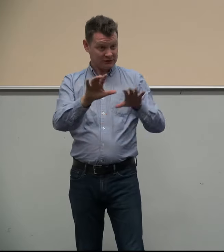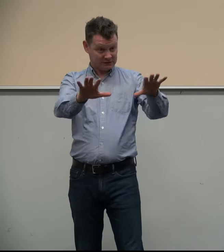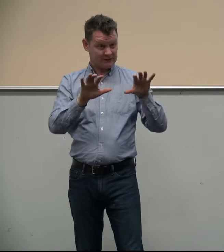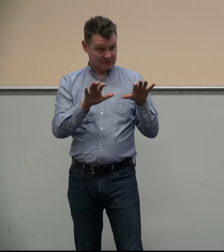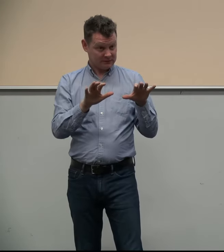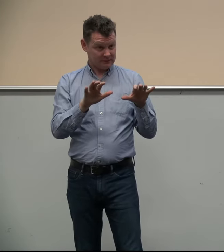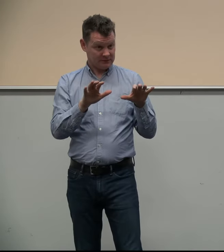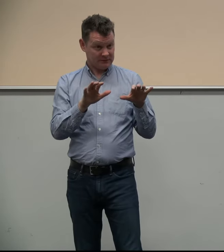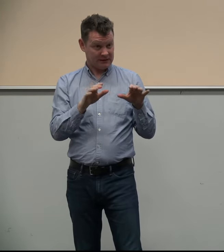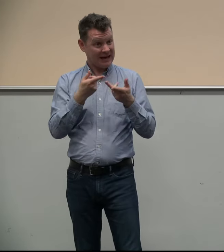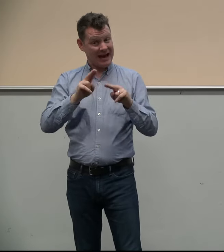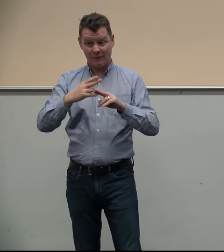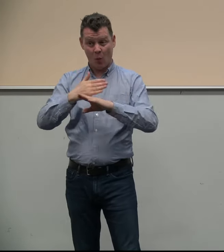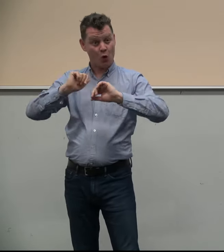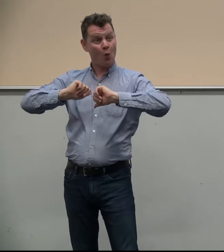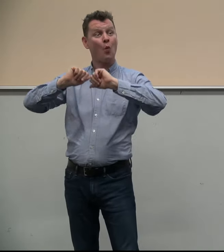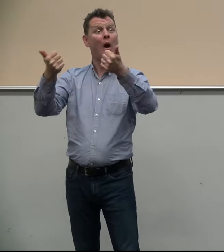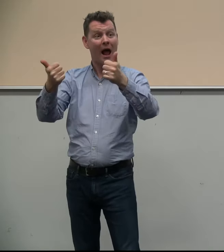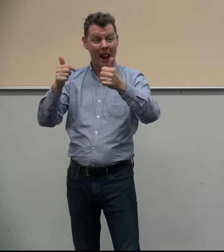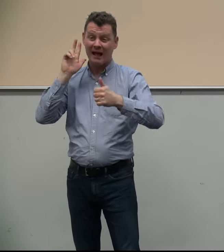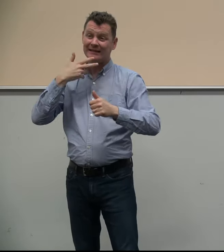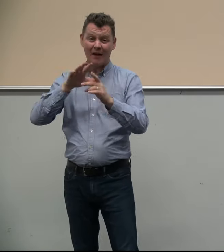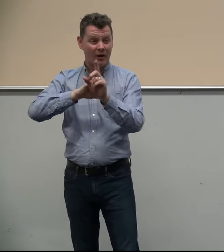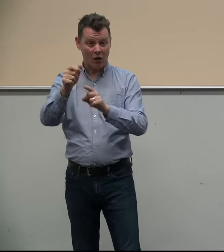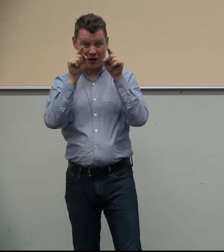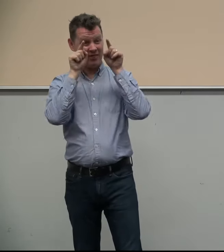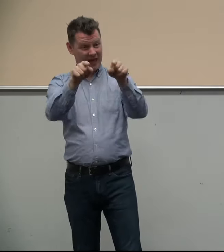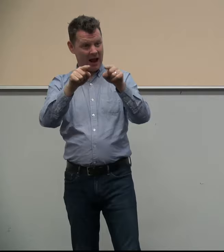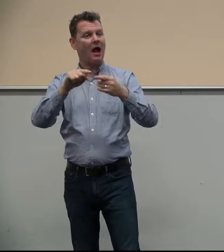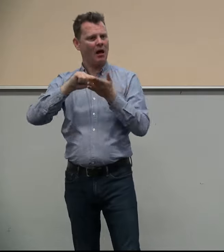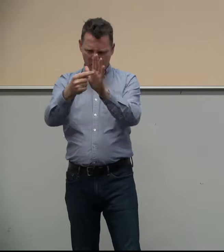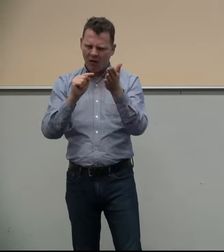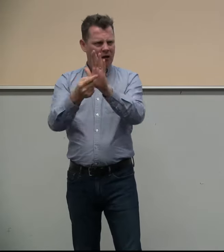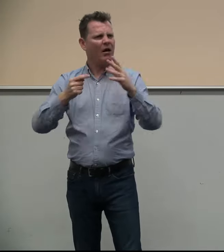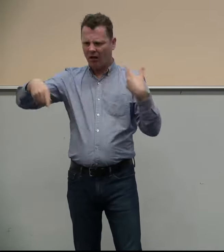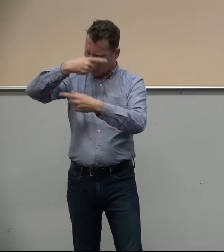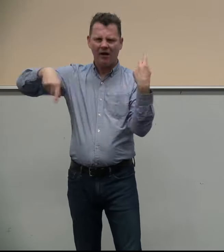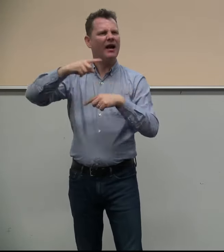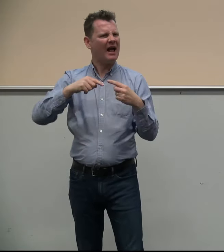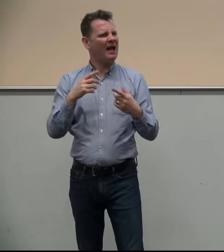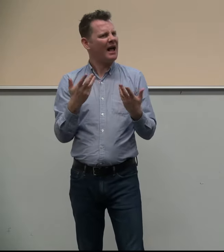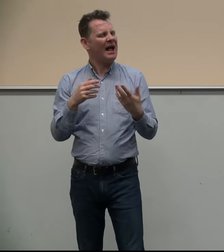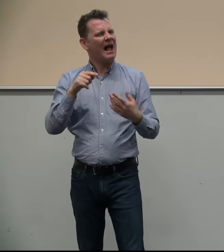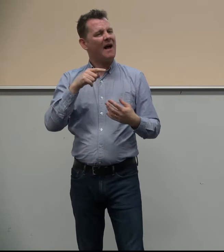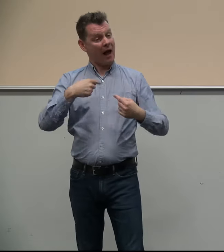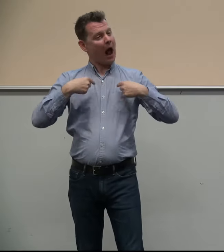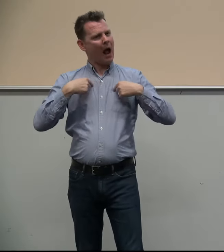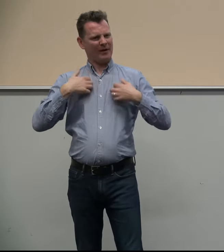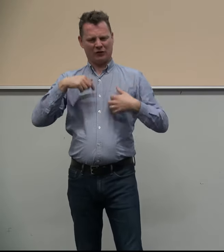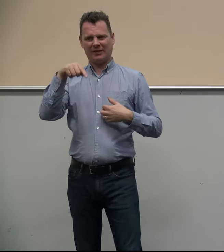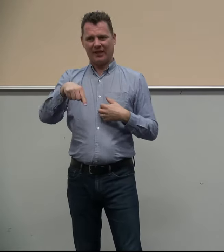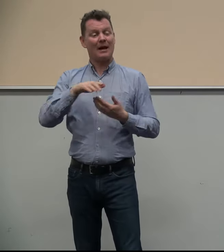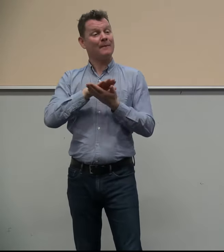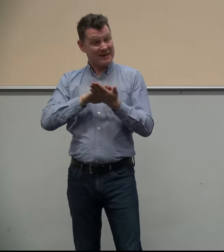way of profiling sign language, of putting deaf culture on display. And for me, and the things I'm interested in, that's a really good stepping stone